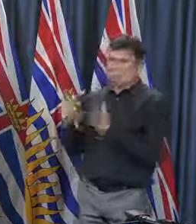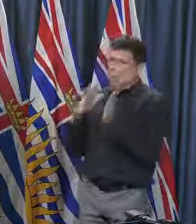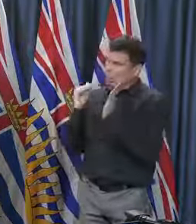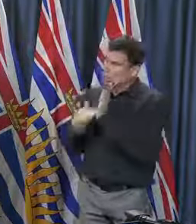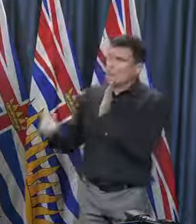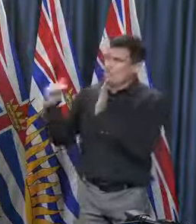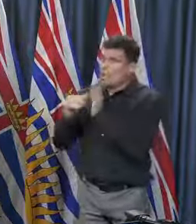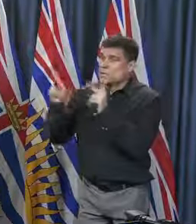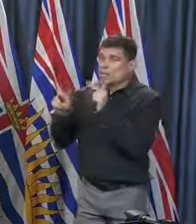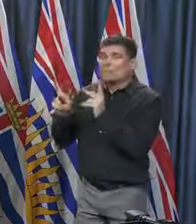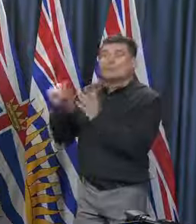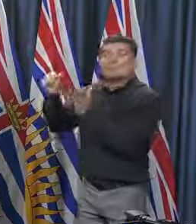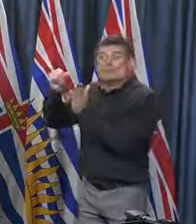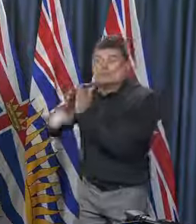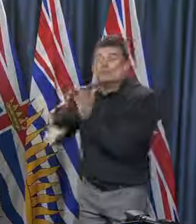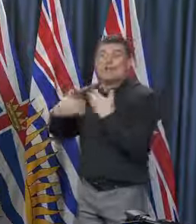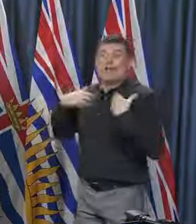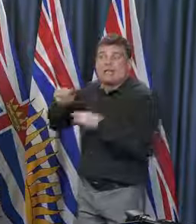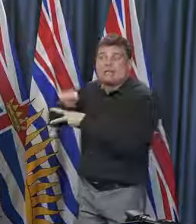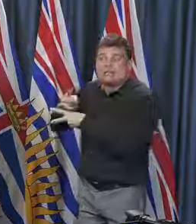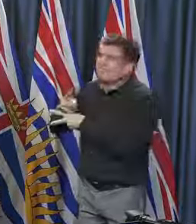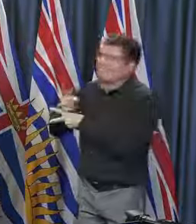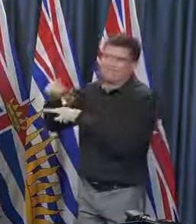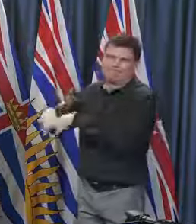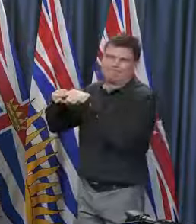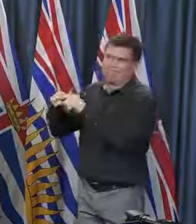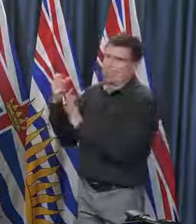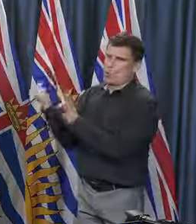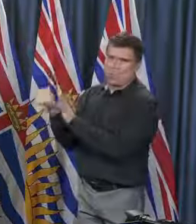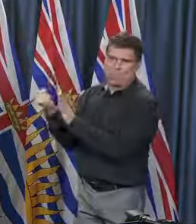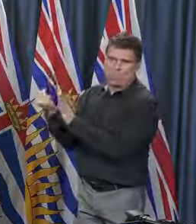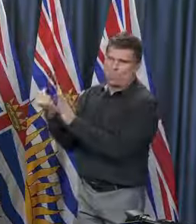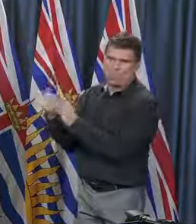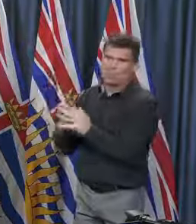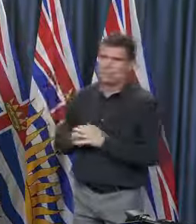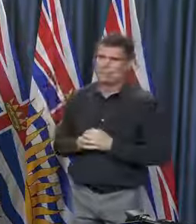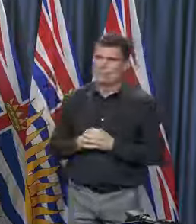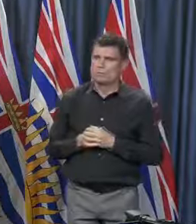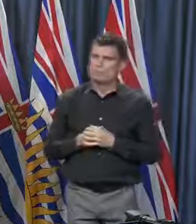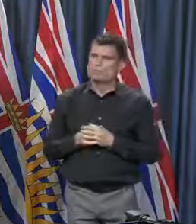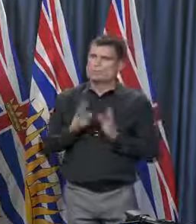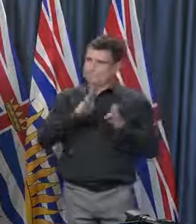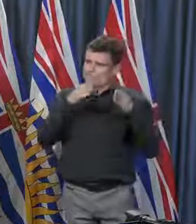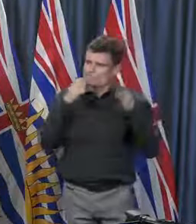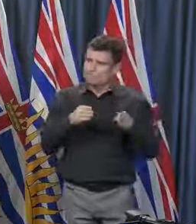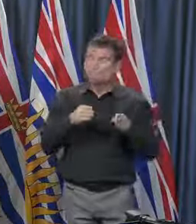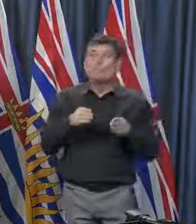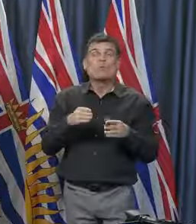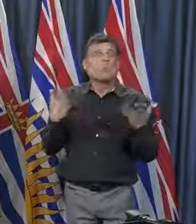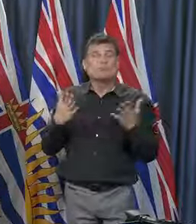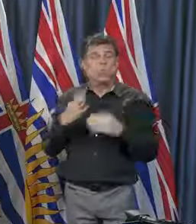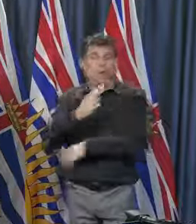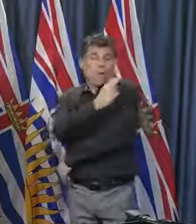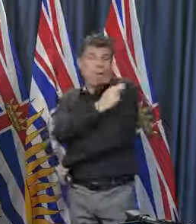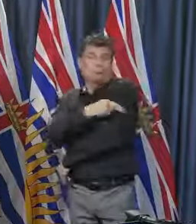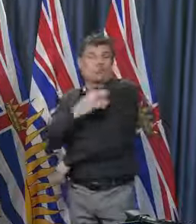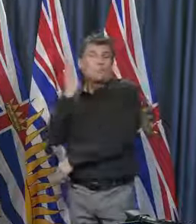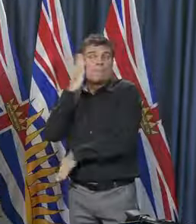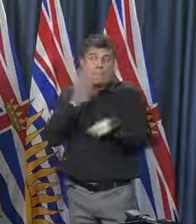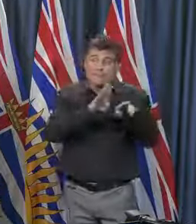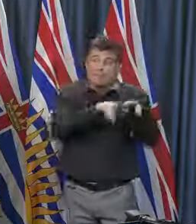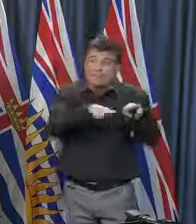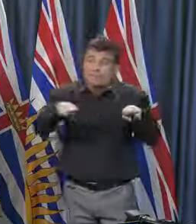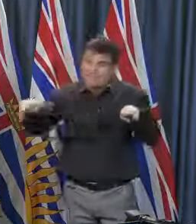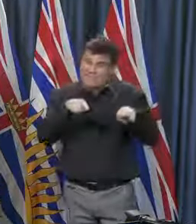expect, hundreds and hundreds and hundreds of hospital beds. In addition, we are working, of course, with